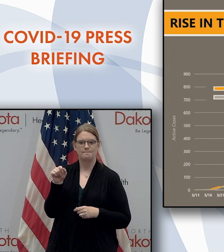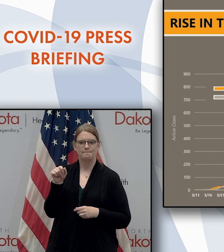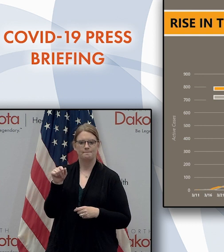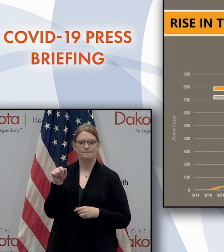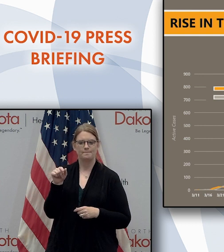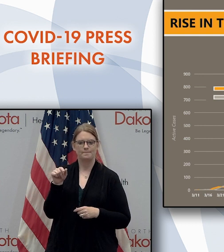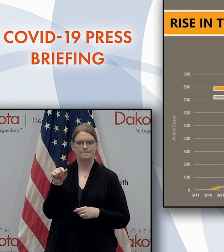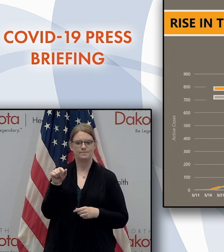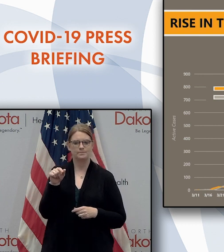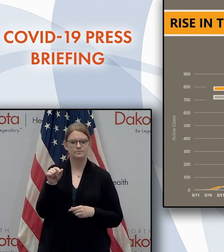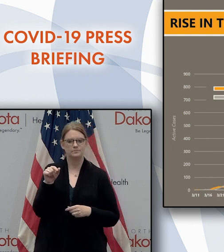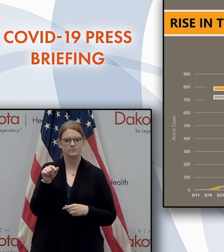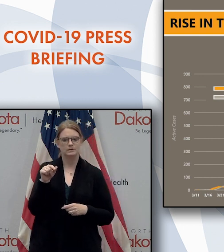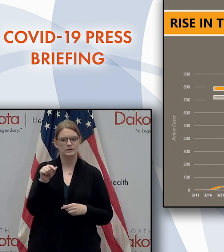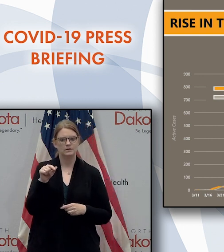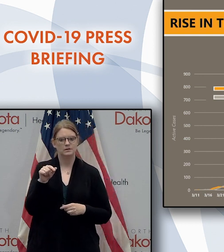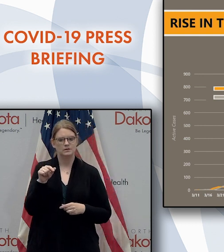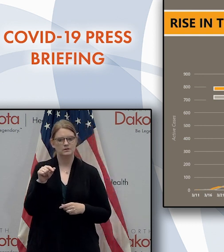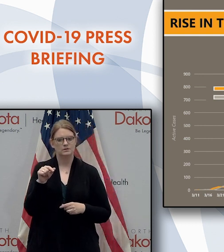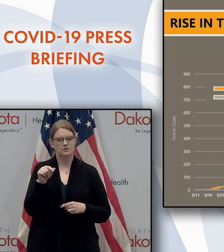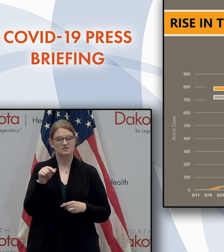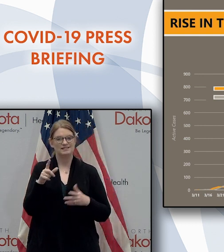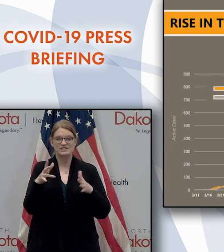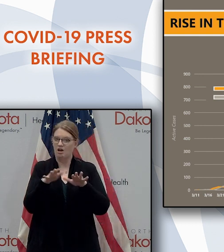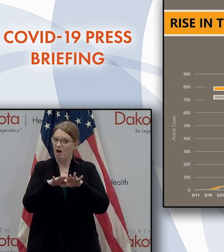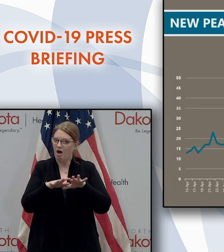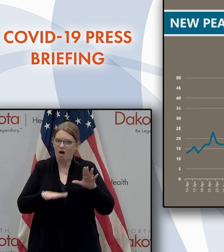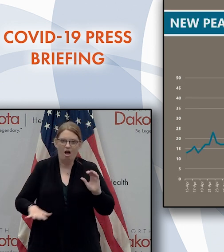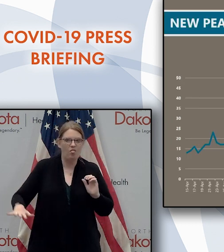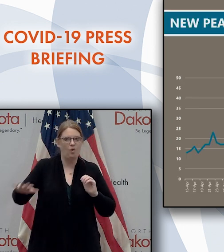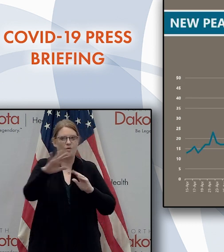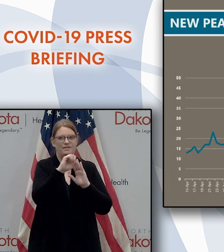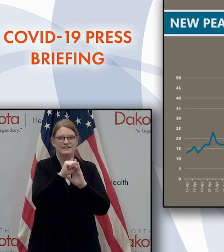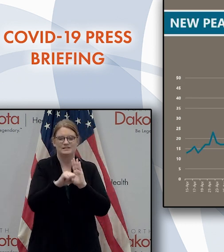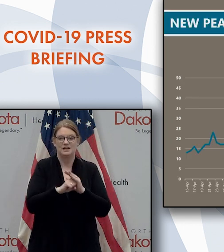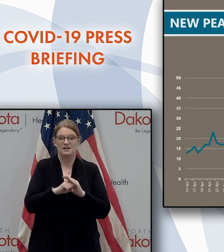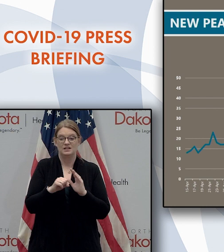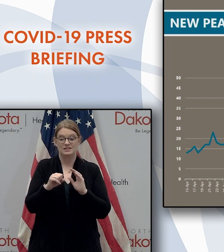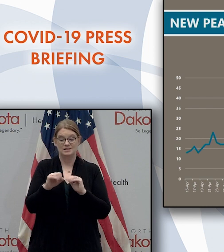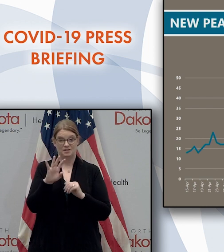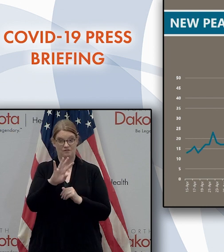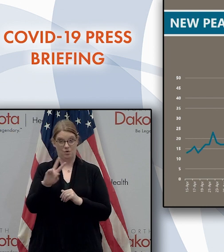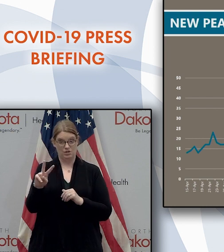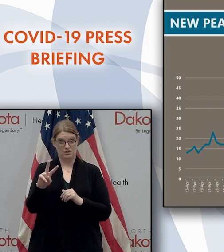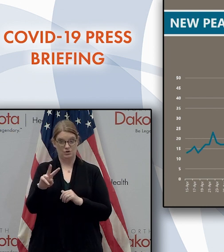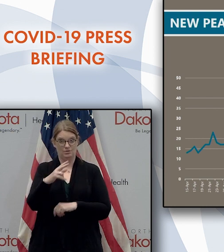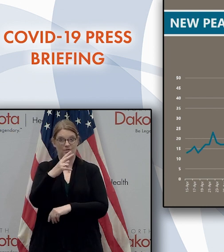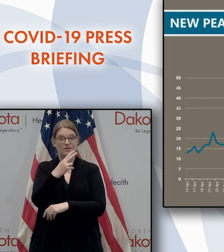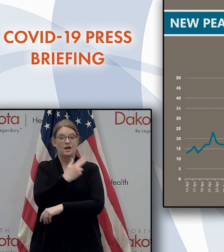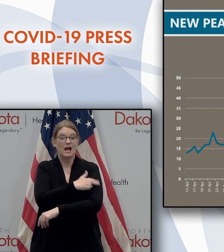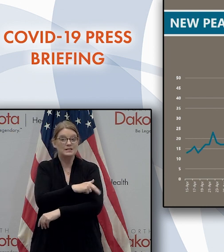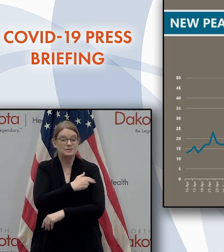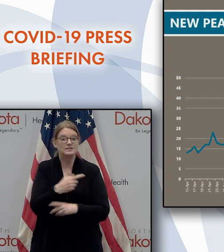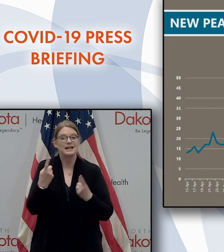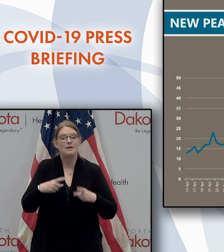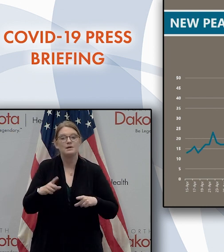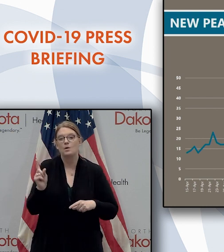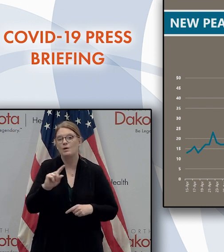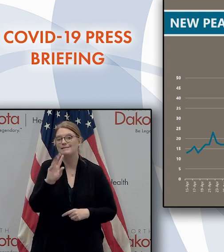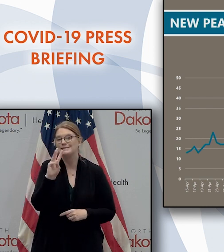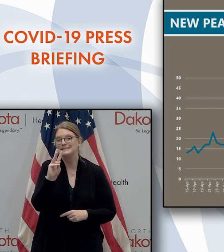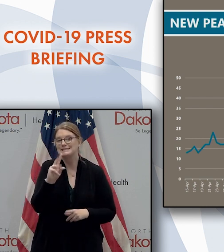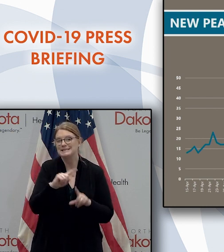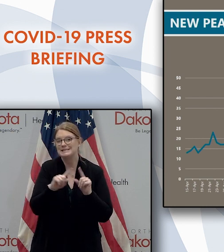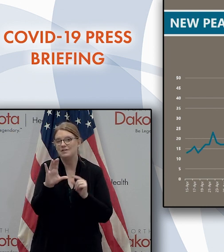spread widely across state. Those 42 hospitalizations are occurring in 16 different counties. There